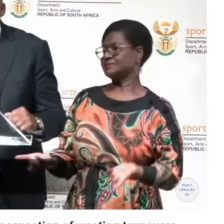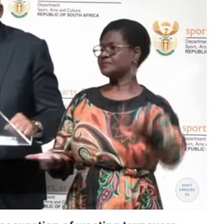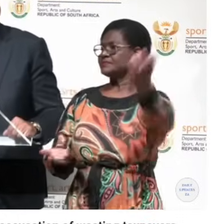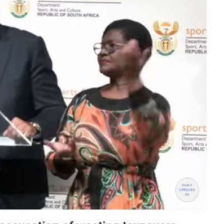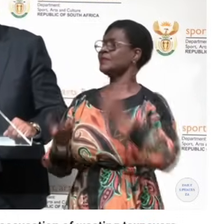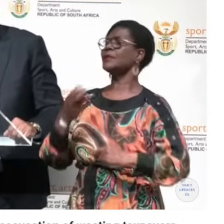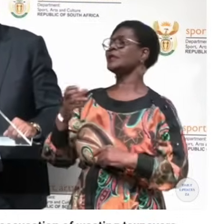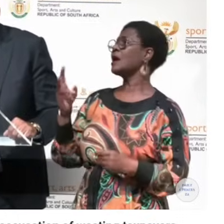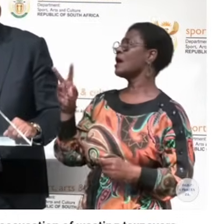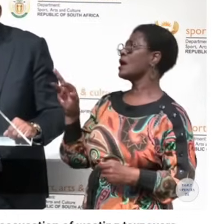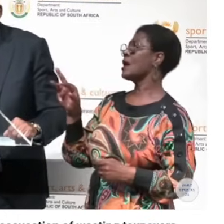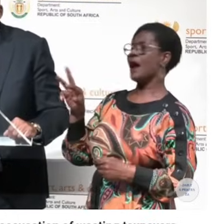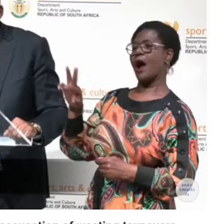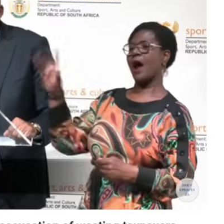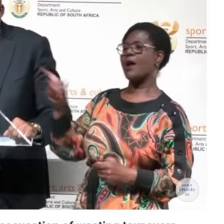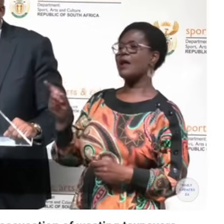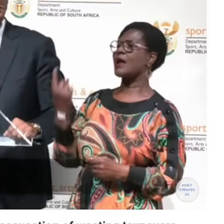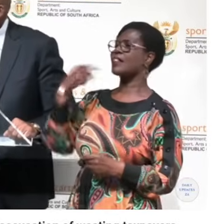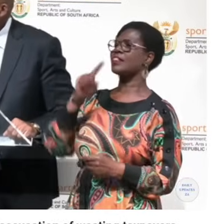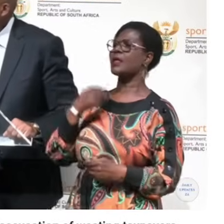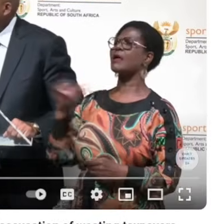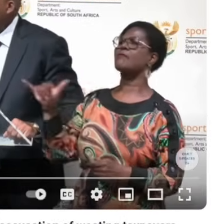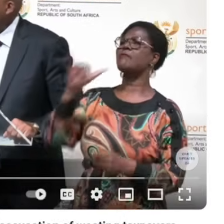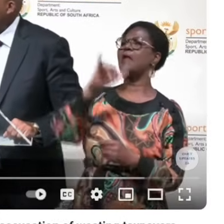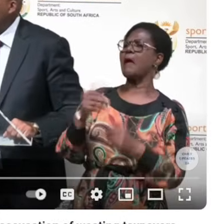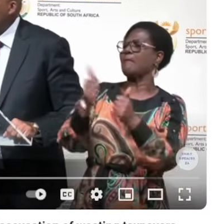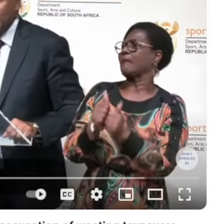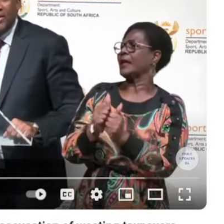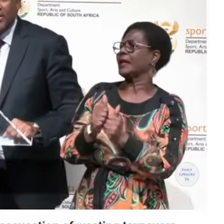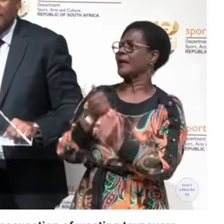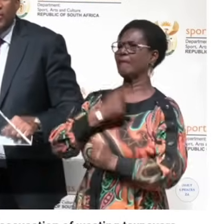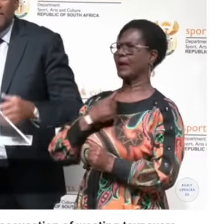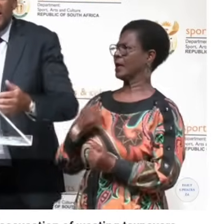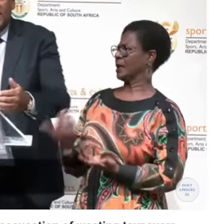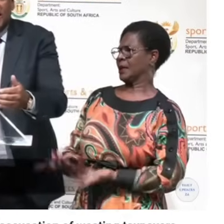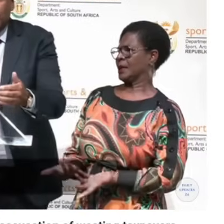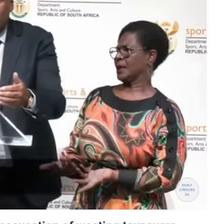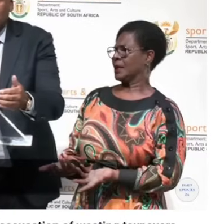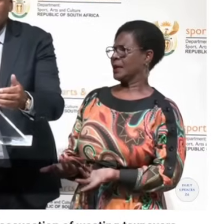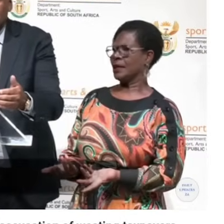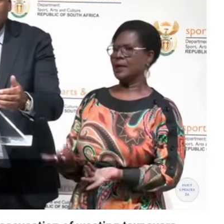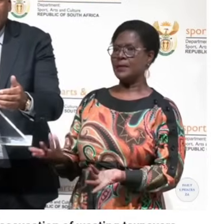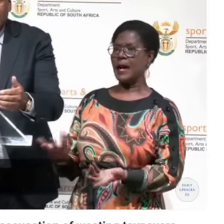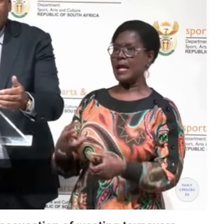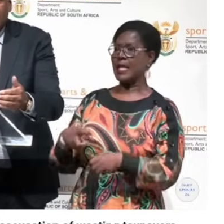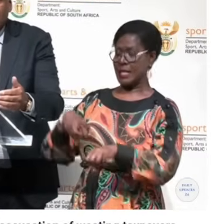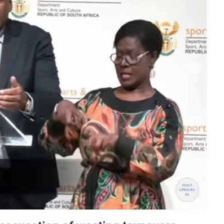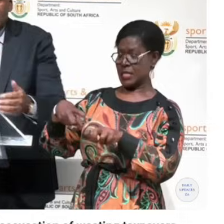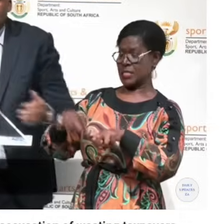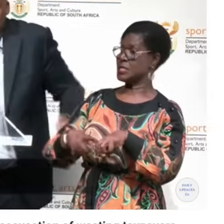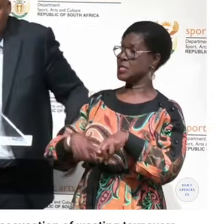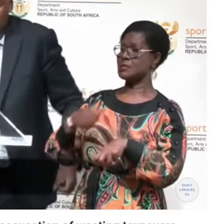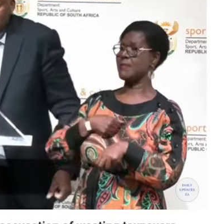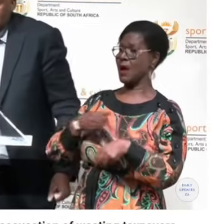flying with my partner. And she said, can't we book you? Because my knees are so long.